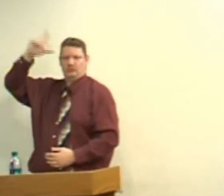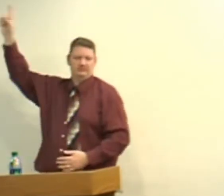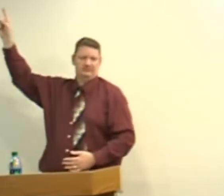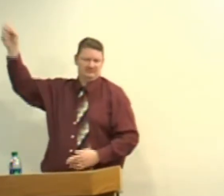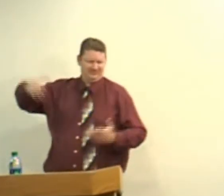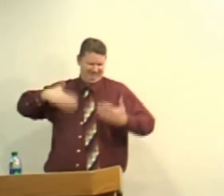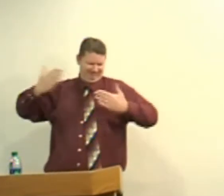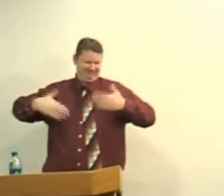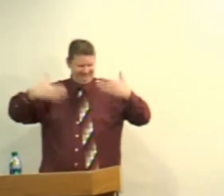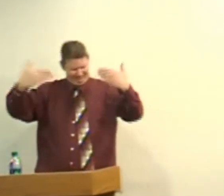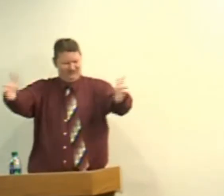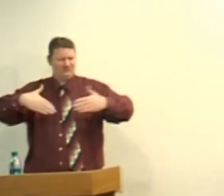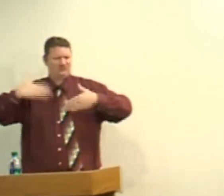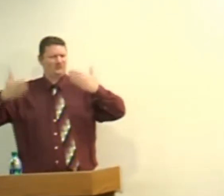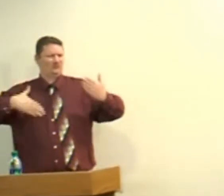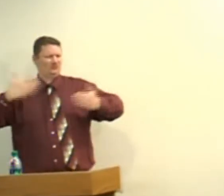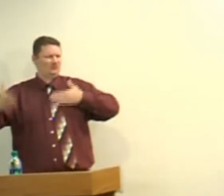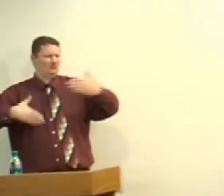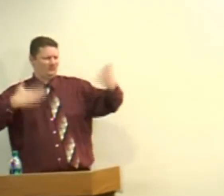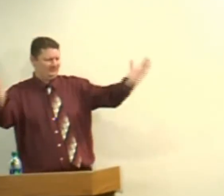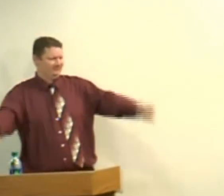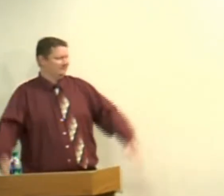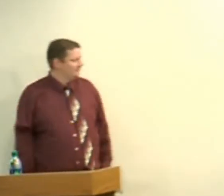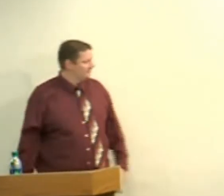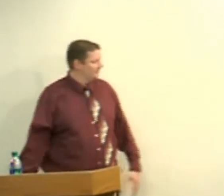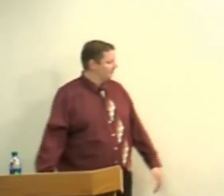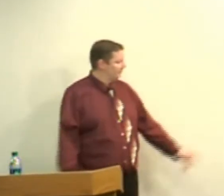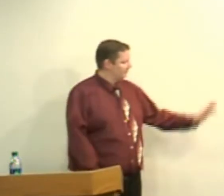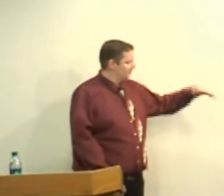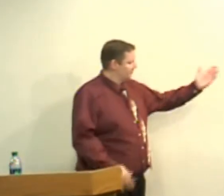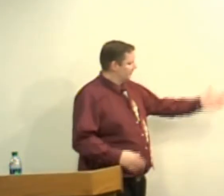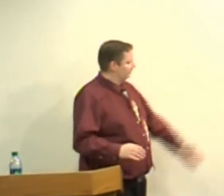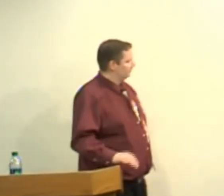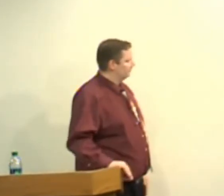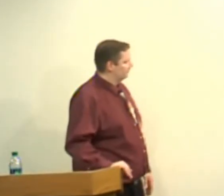sees, and God knows. So we should continue joyfully in our life.